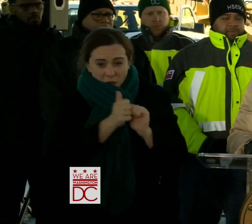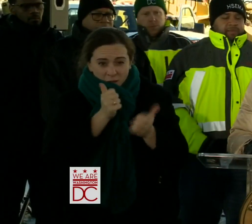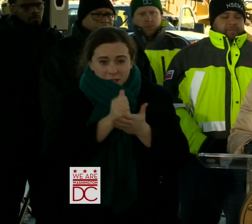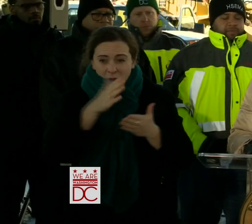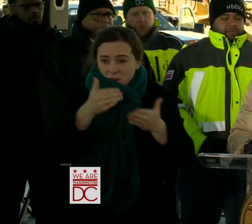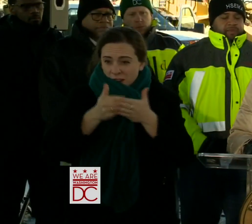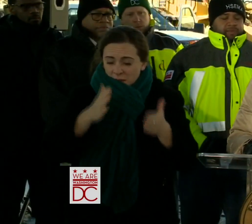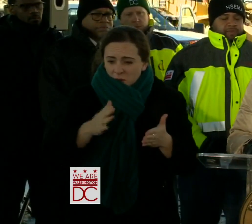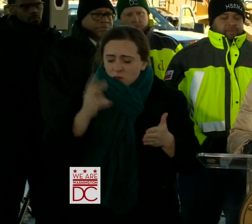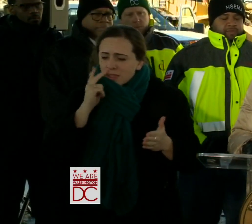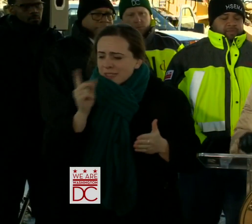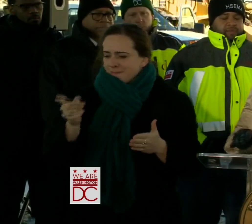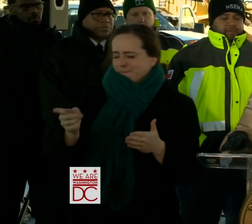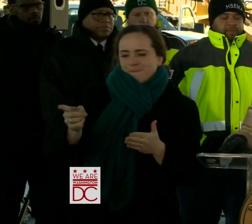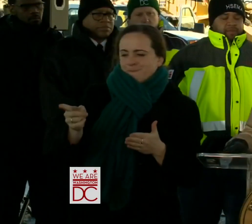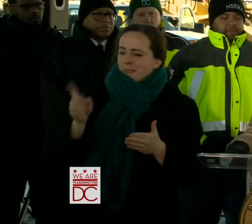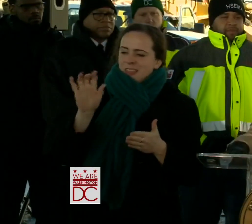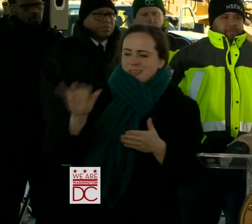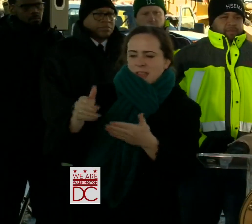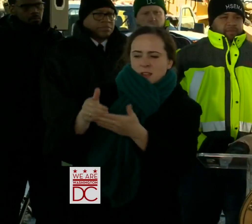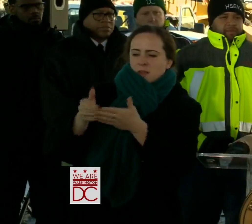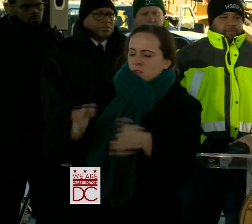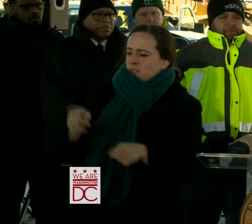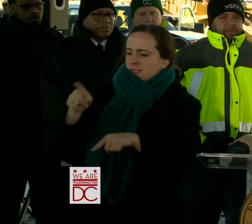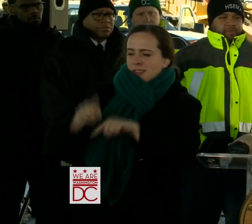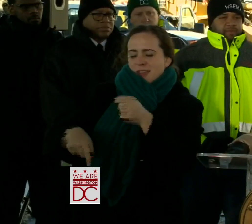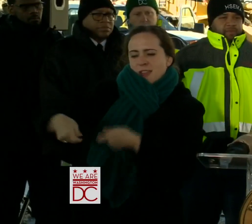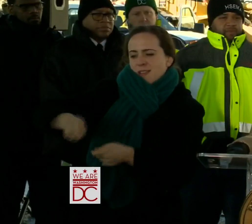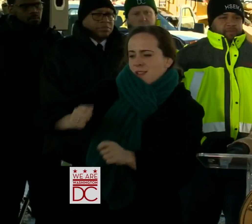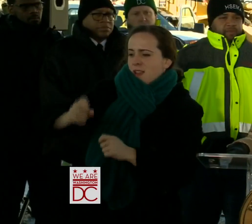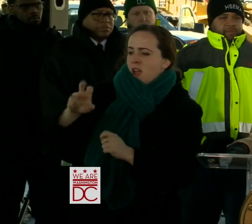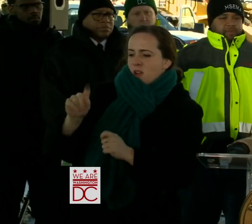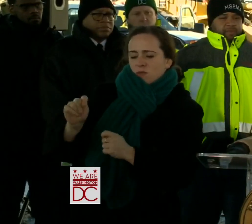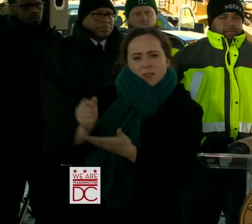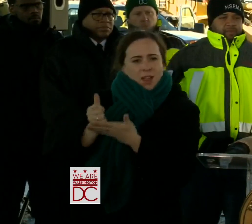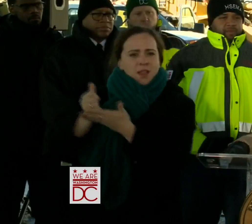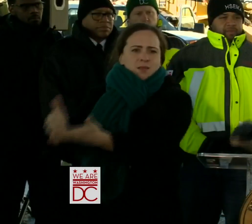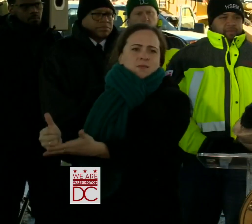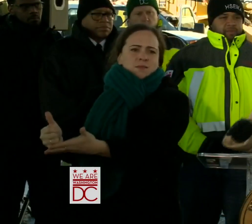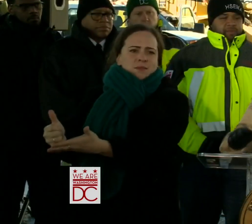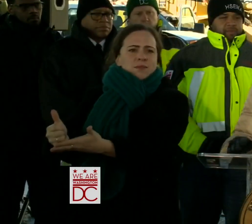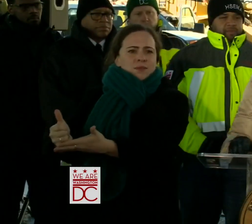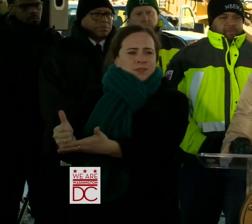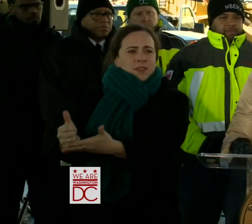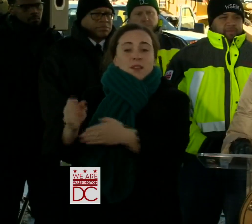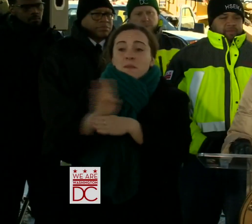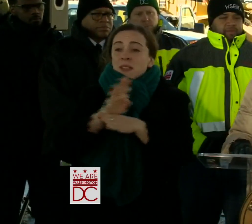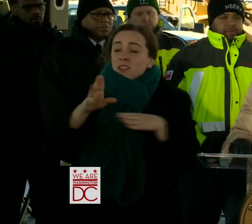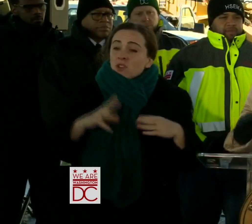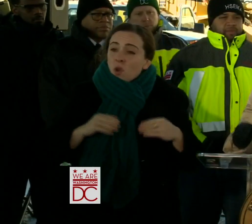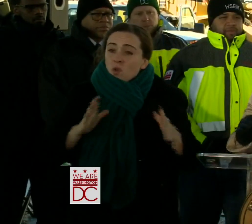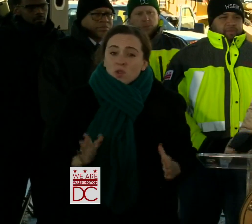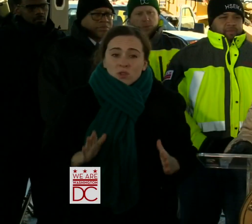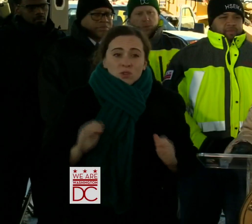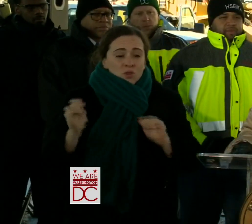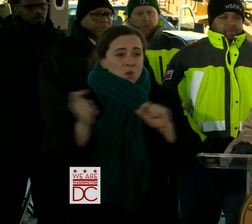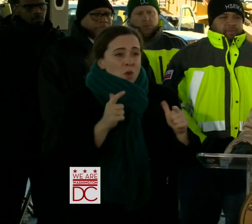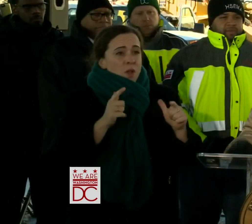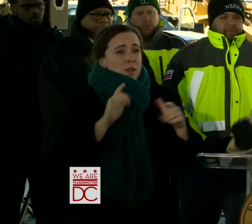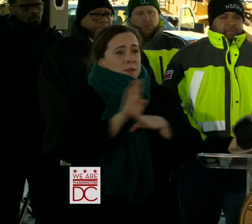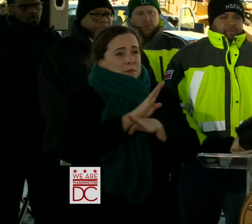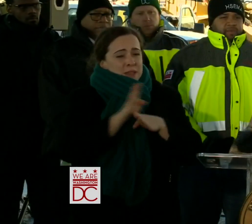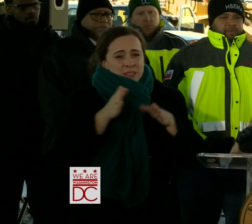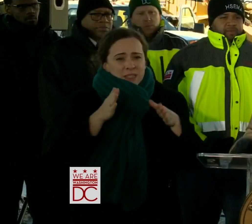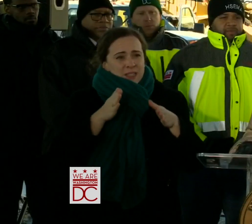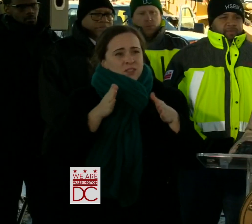see a neighbor who's not going to be able to dig out, please help them do exactly that. Business owners on all the business